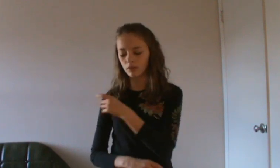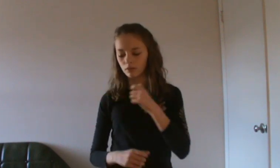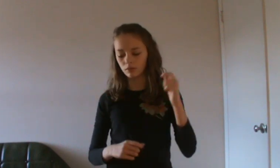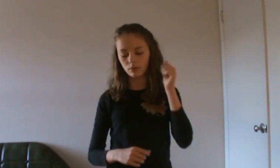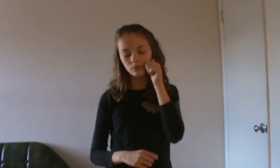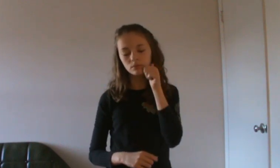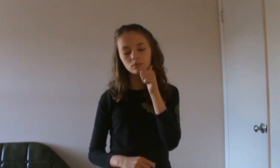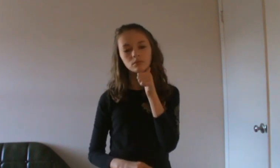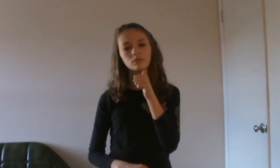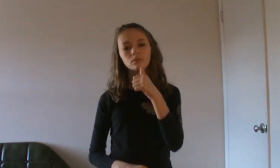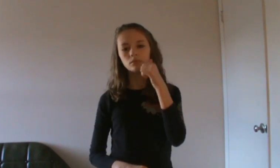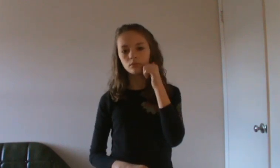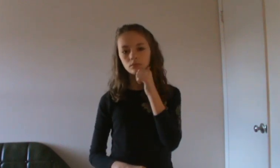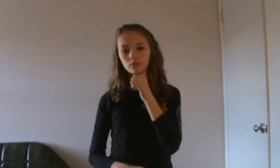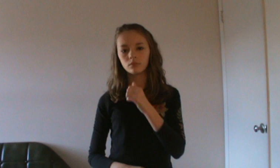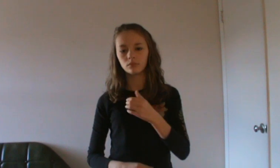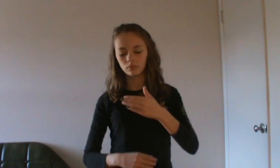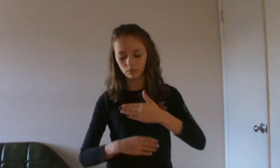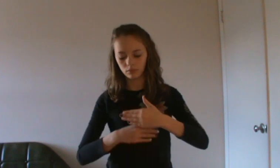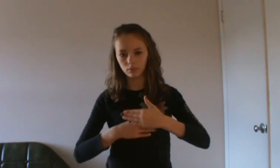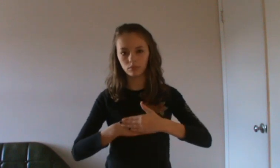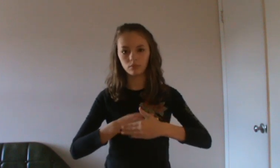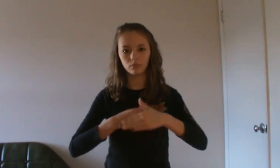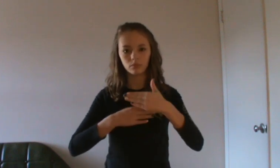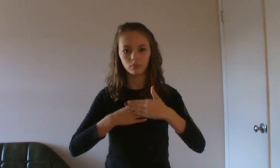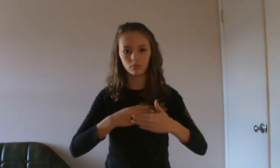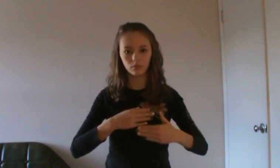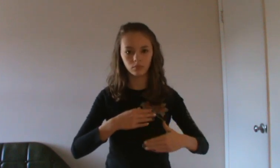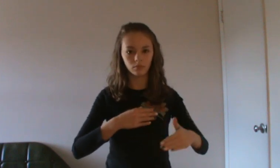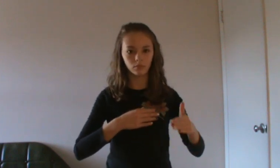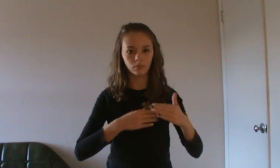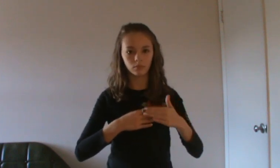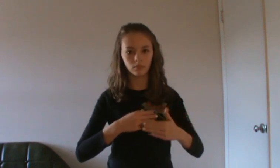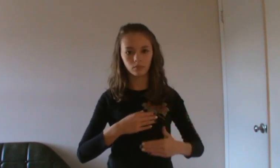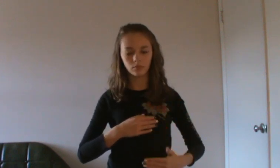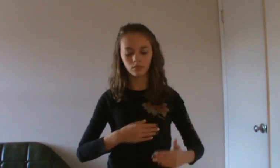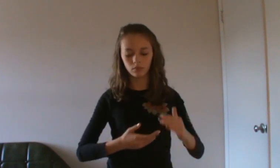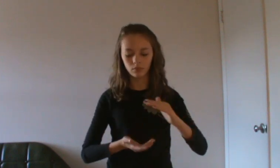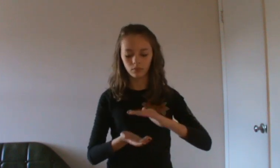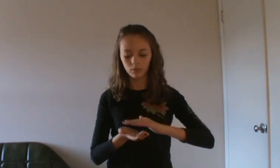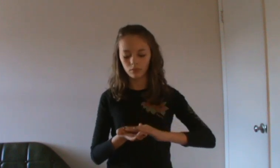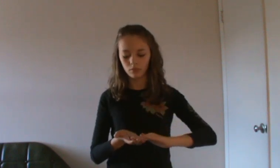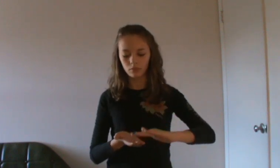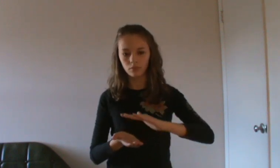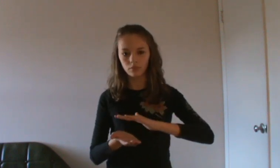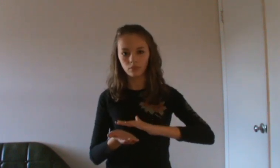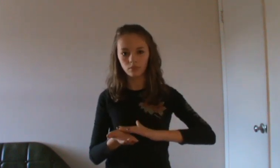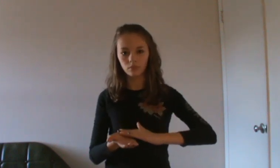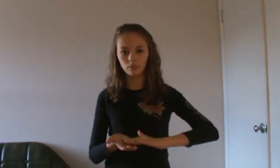daily bread. And forgive